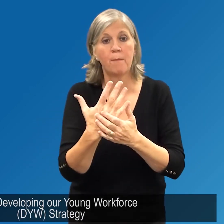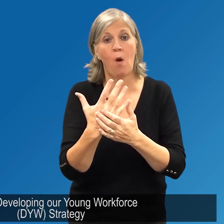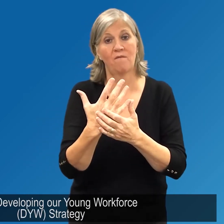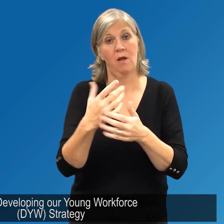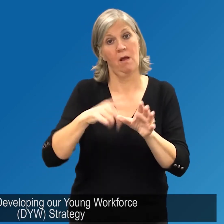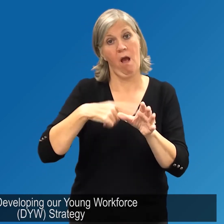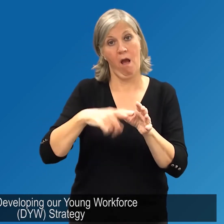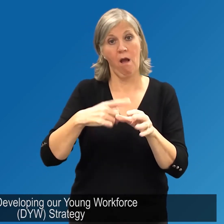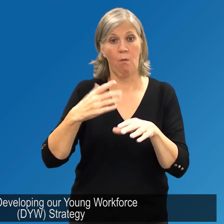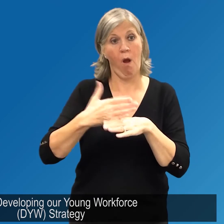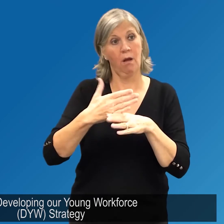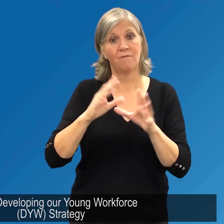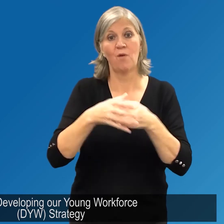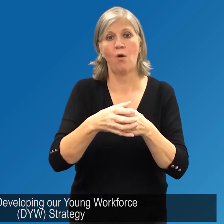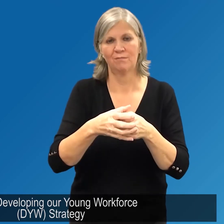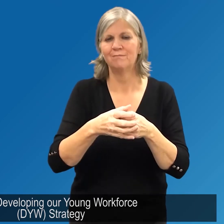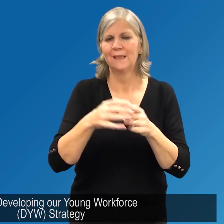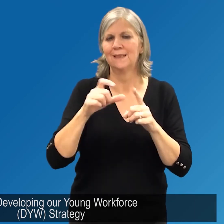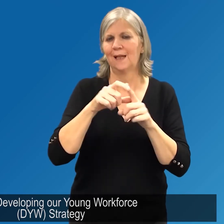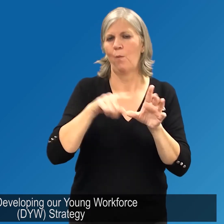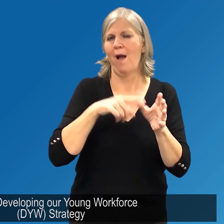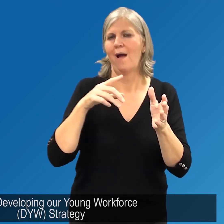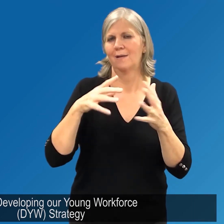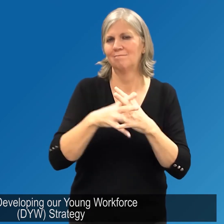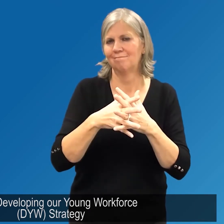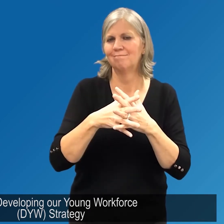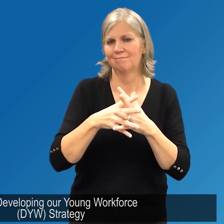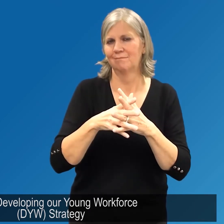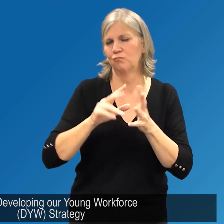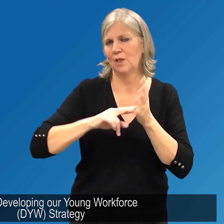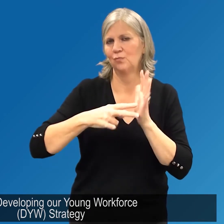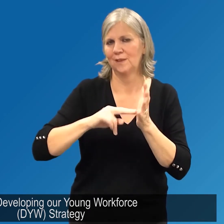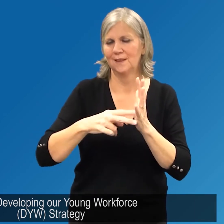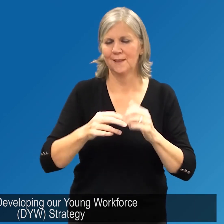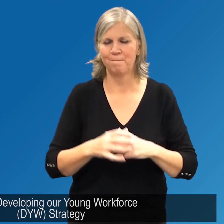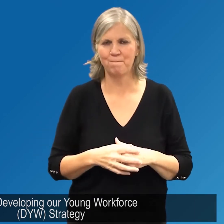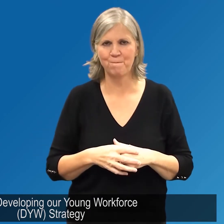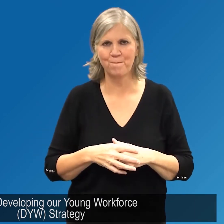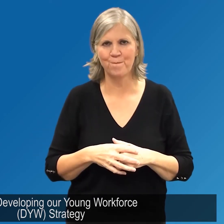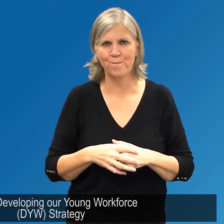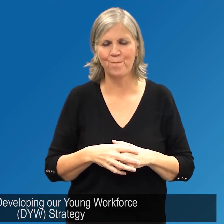Part of developing our young workforce DYW strategy.